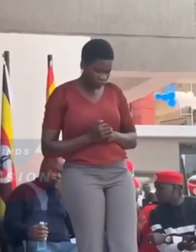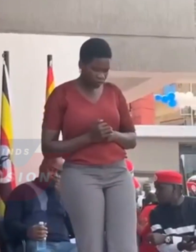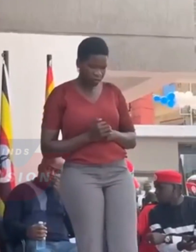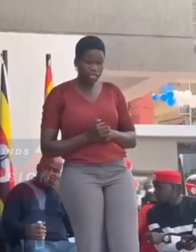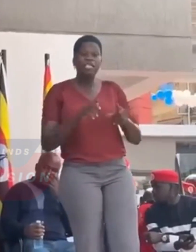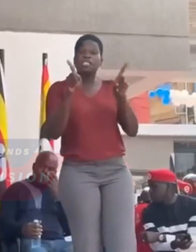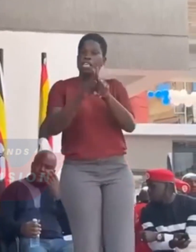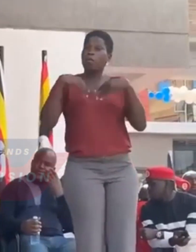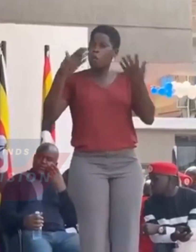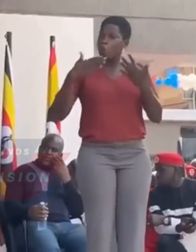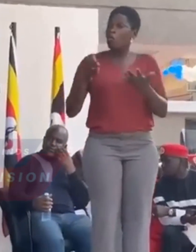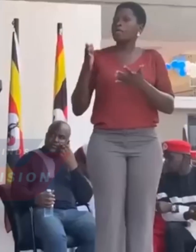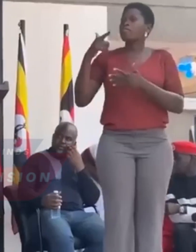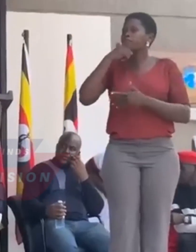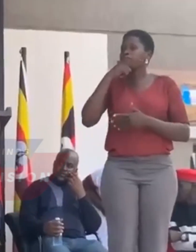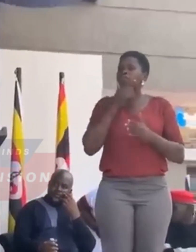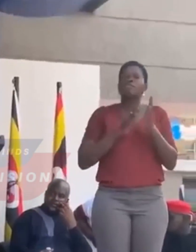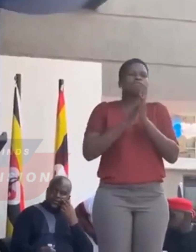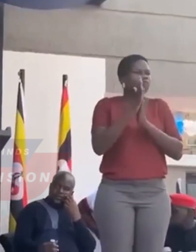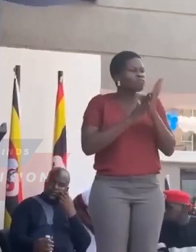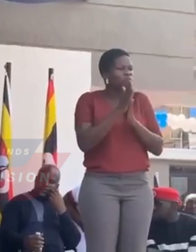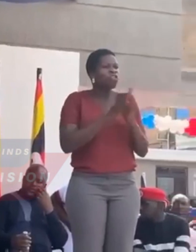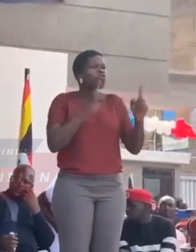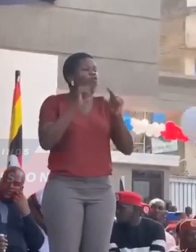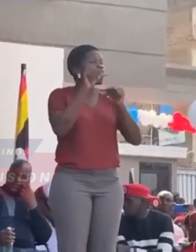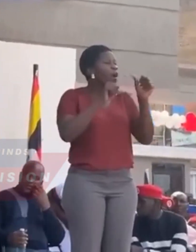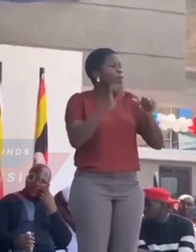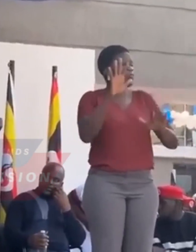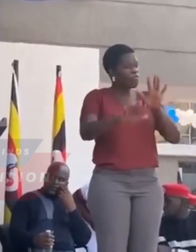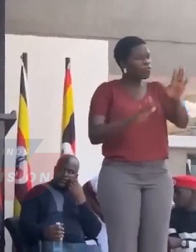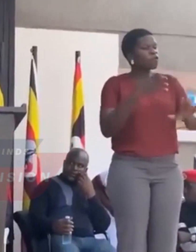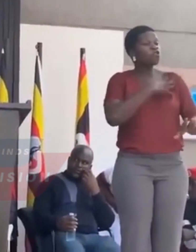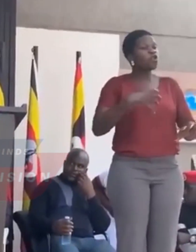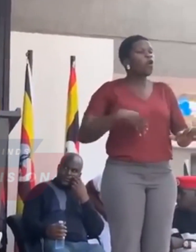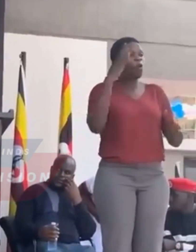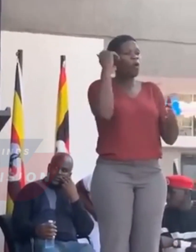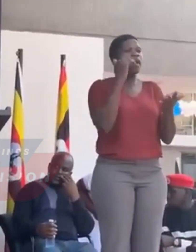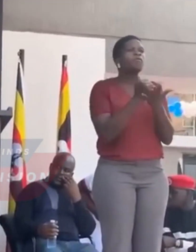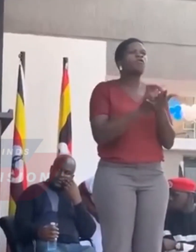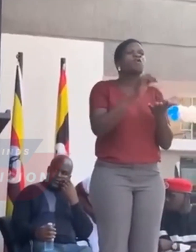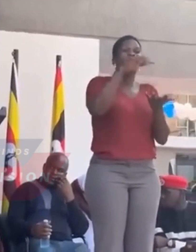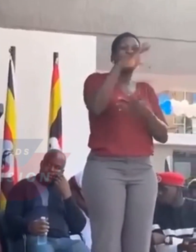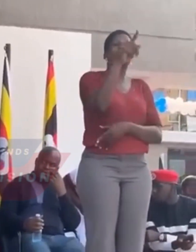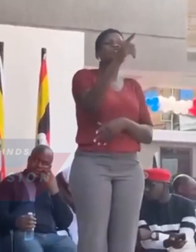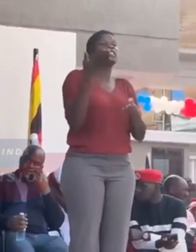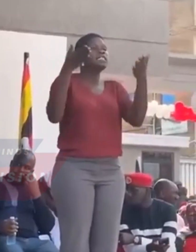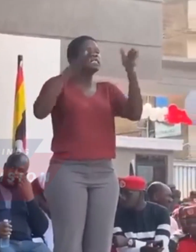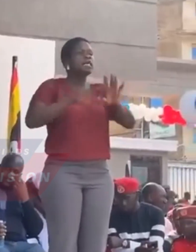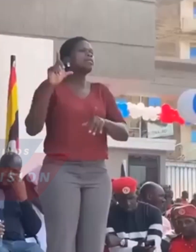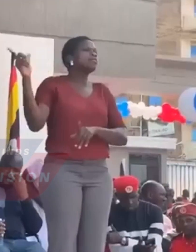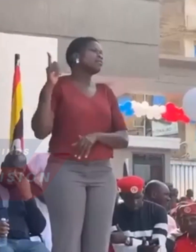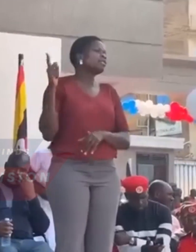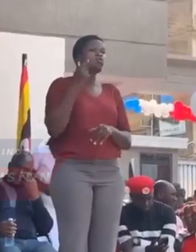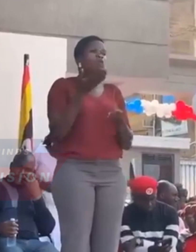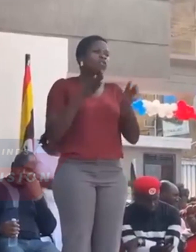I'm always passionate when talking about the foot soldiers because most of our dead comrades were foot soldiers. Most